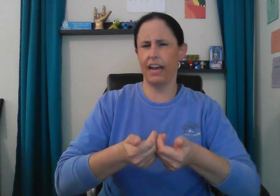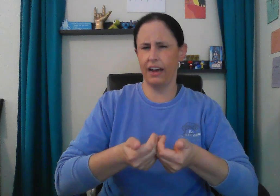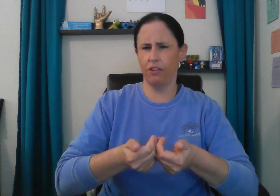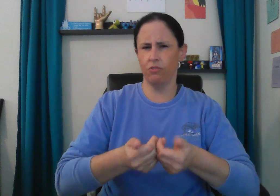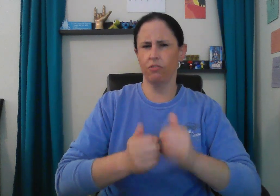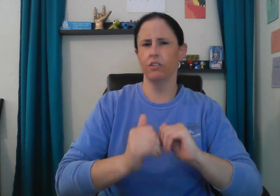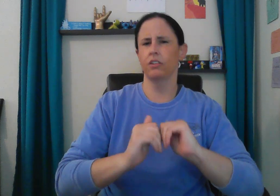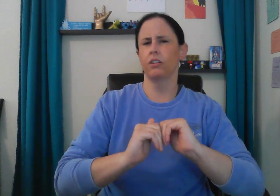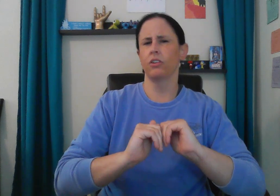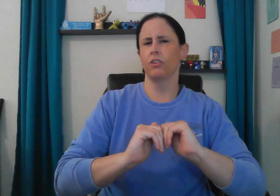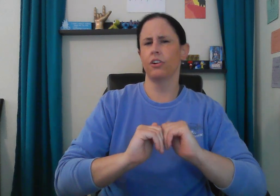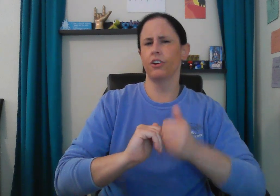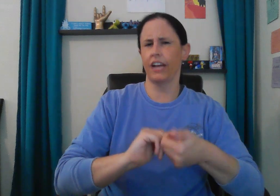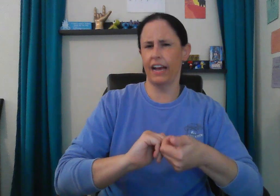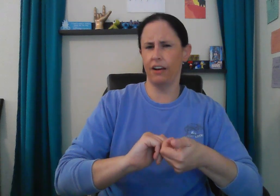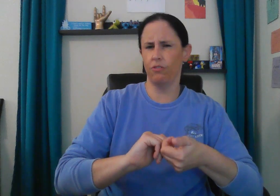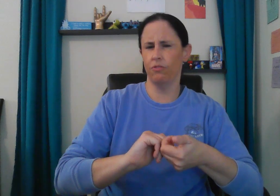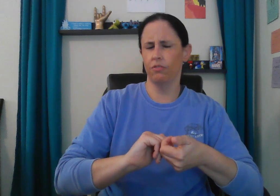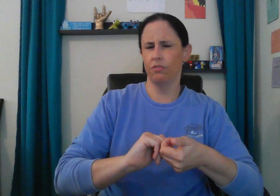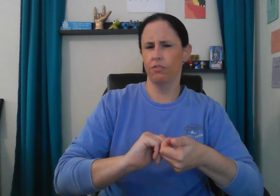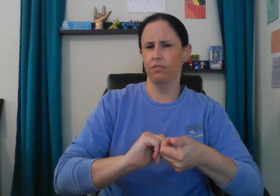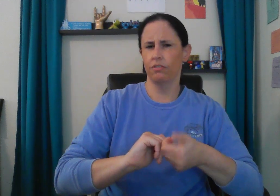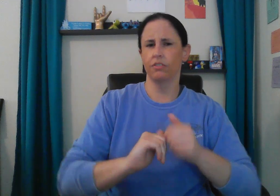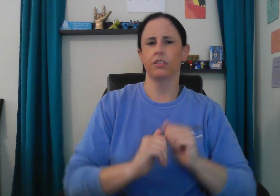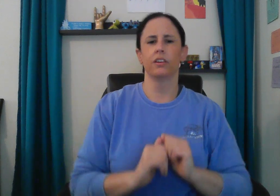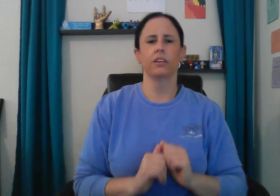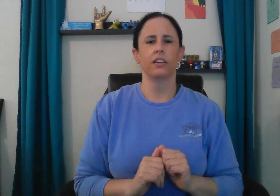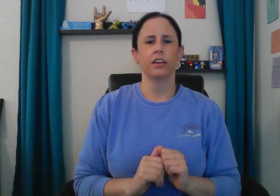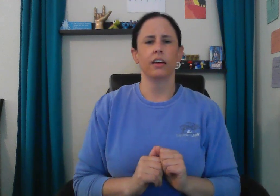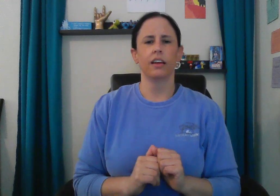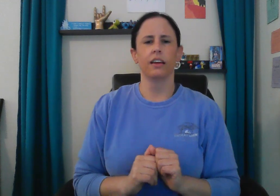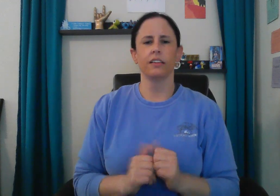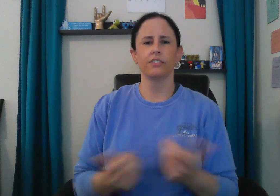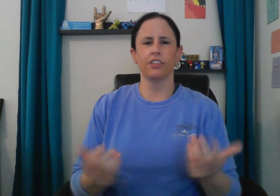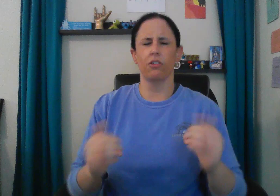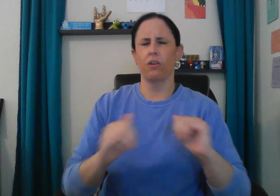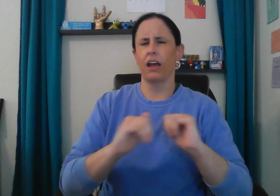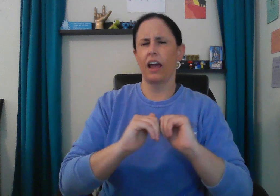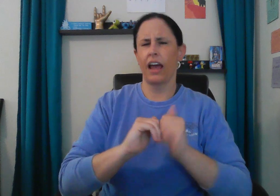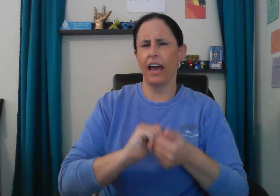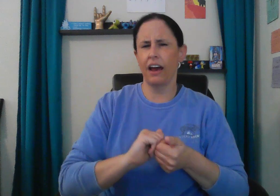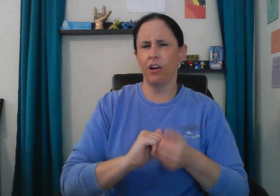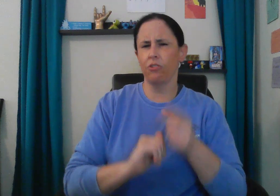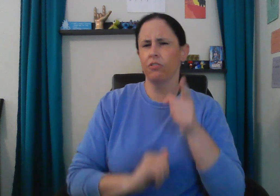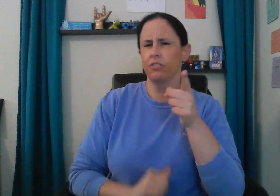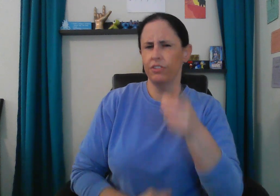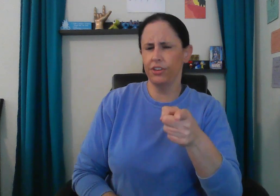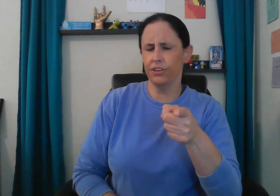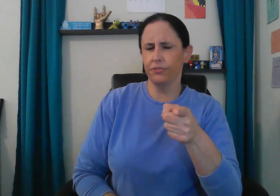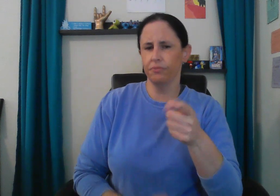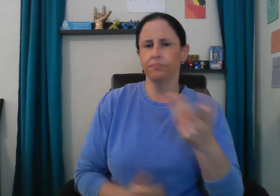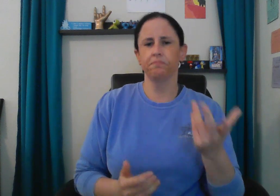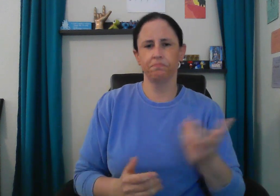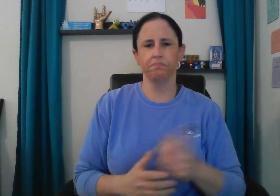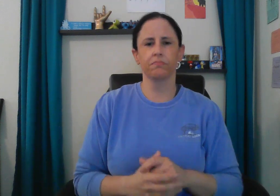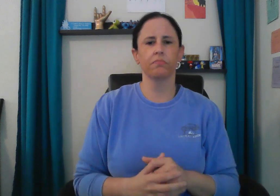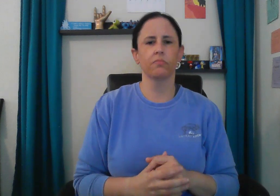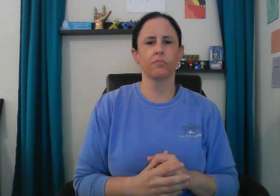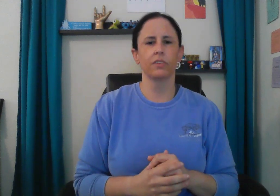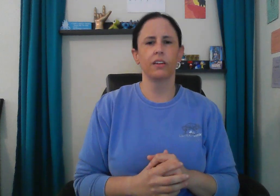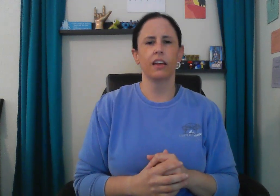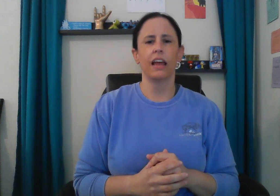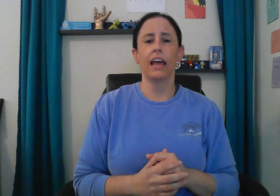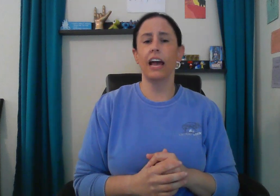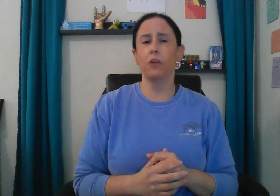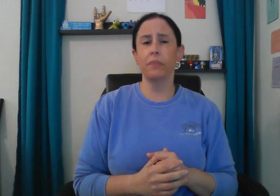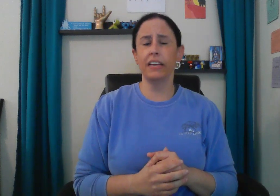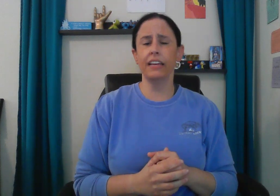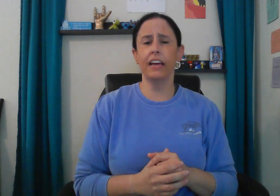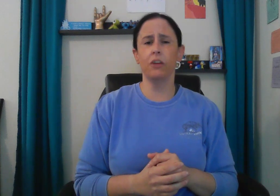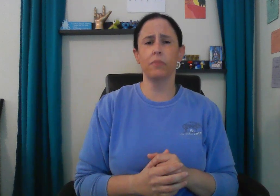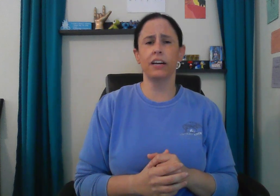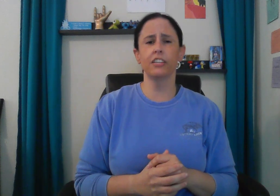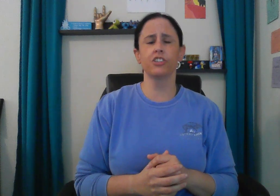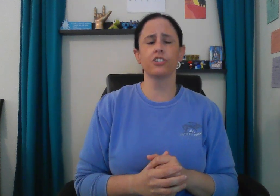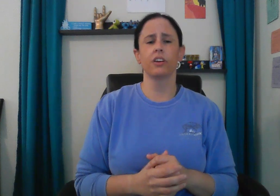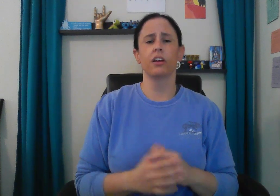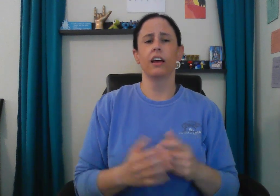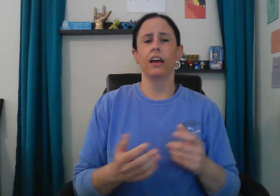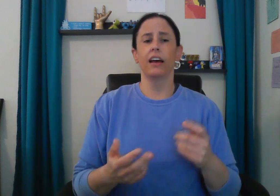how or how. So how, you. How many, how much.